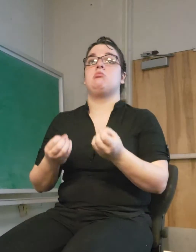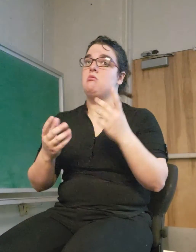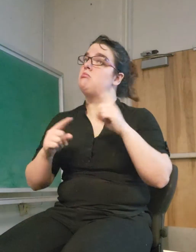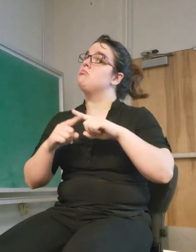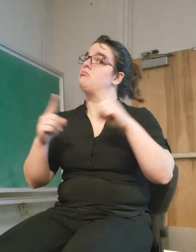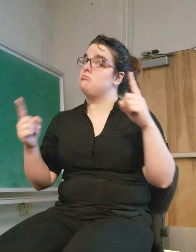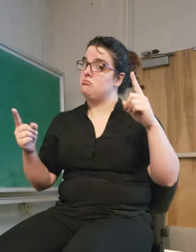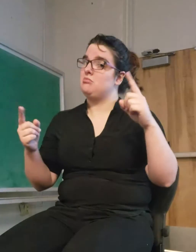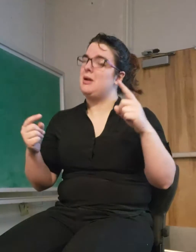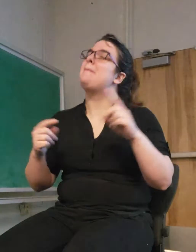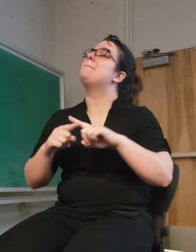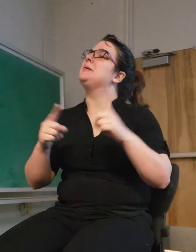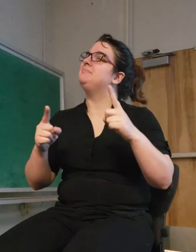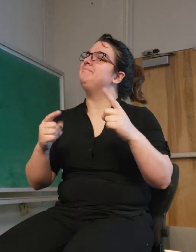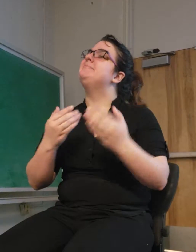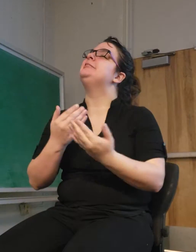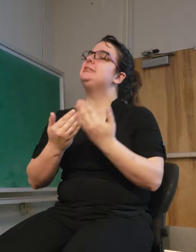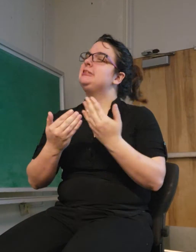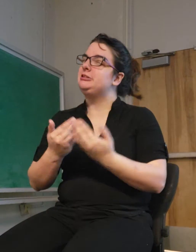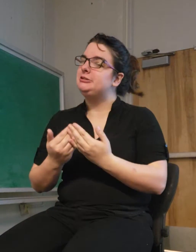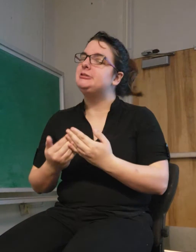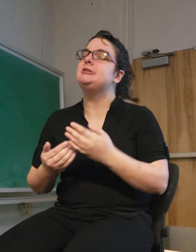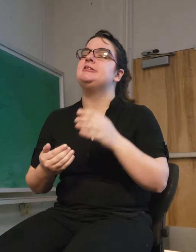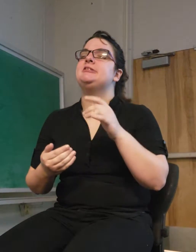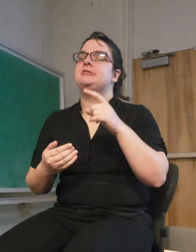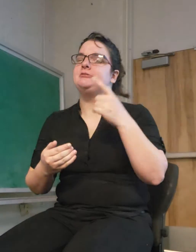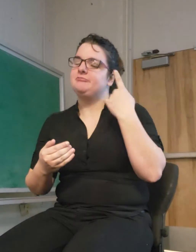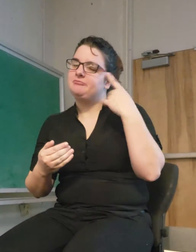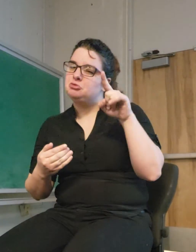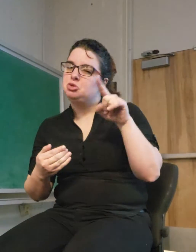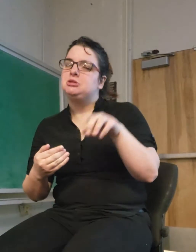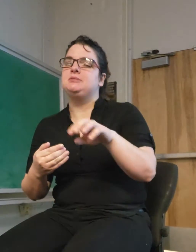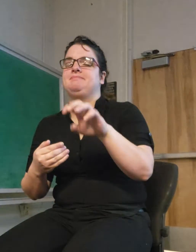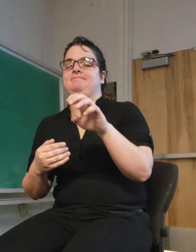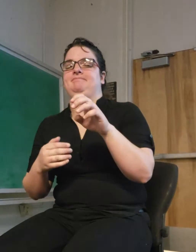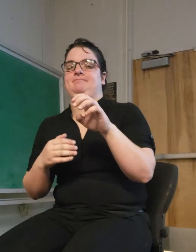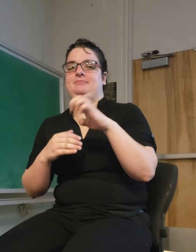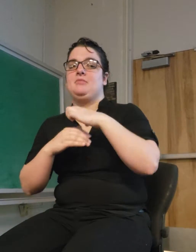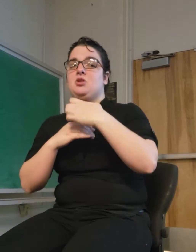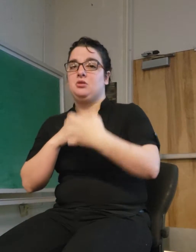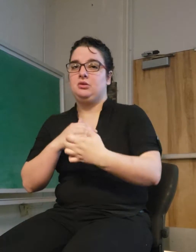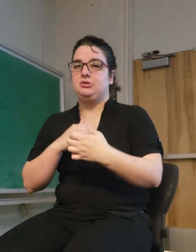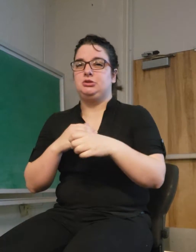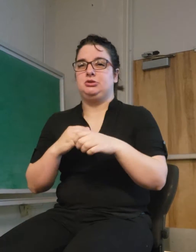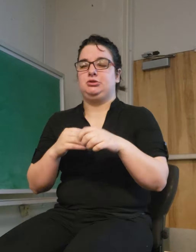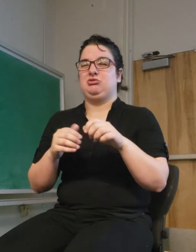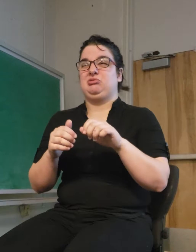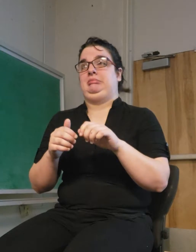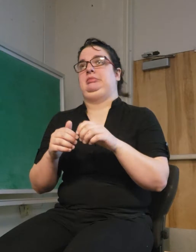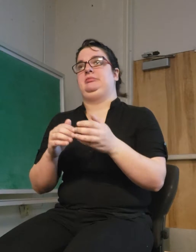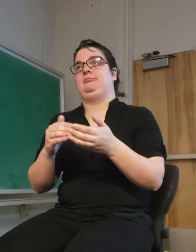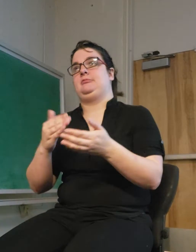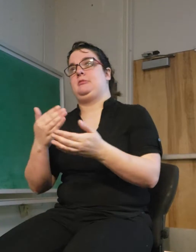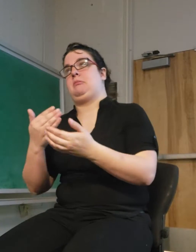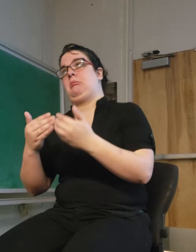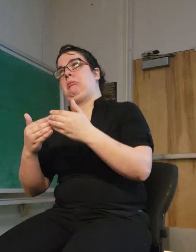than it is off a hydrogen atom because of the structure of the helium atom. And so these numbers are just for hydrogen? Just for hydrogen.